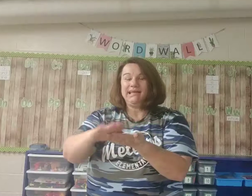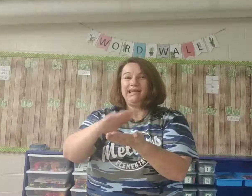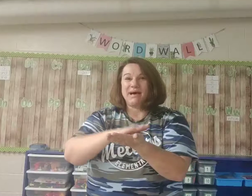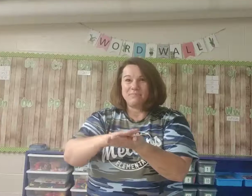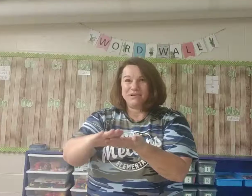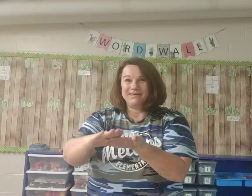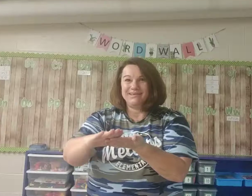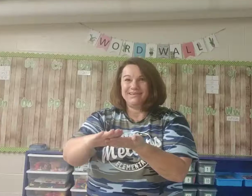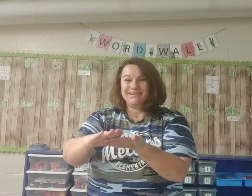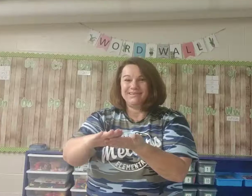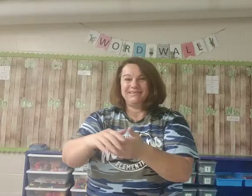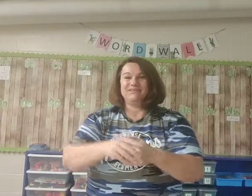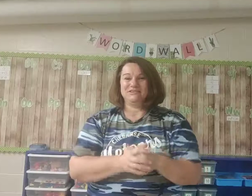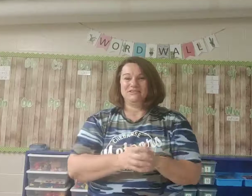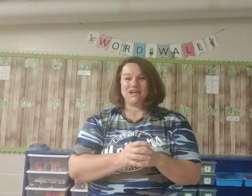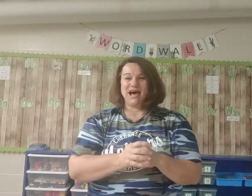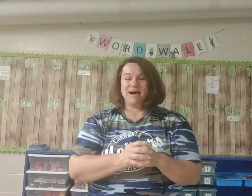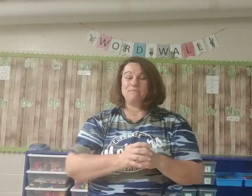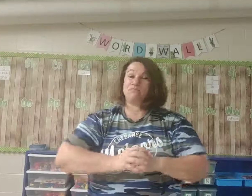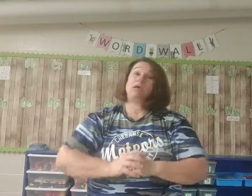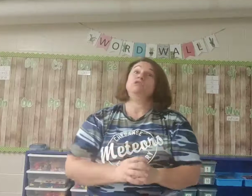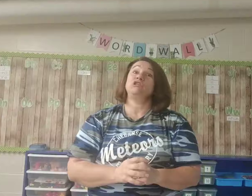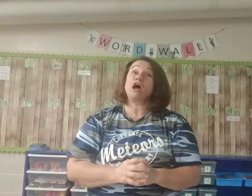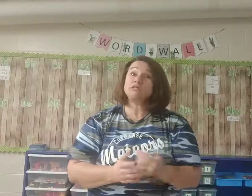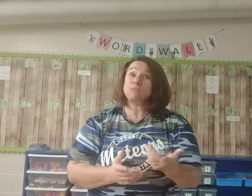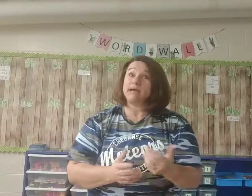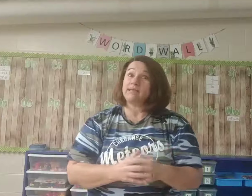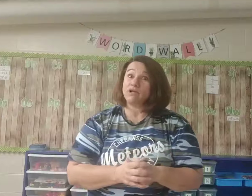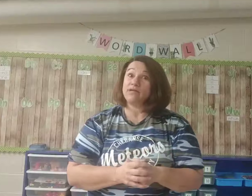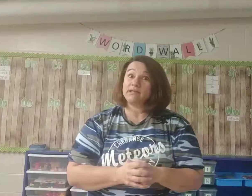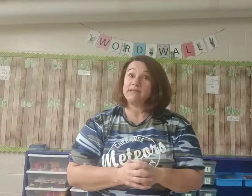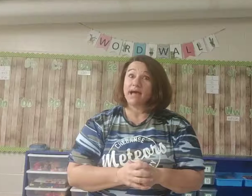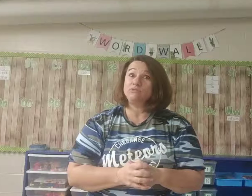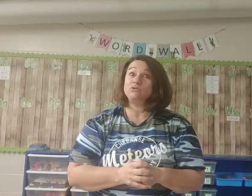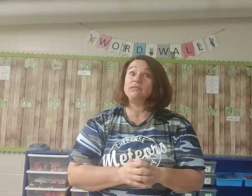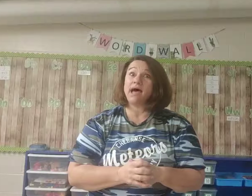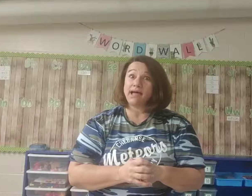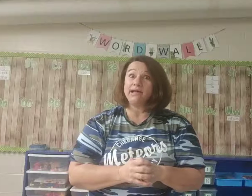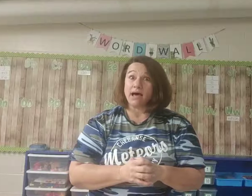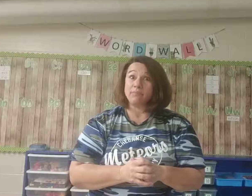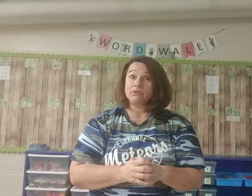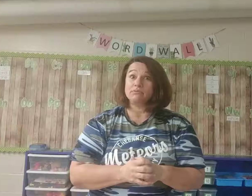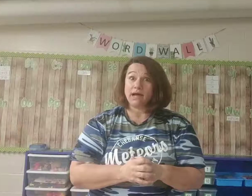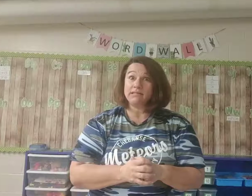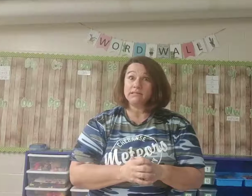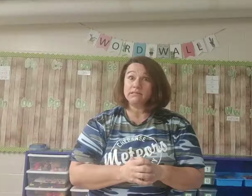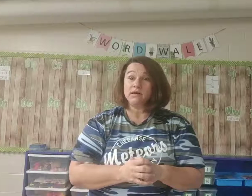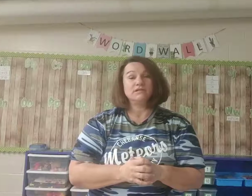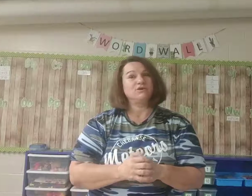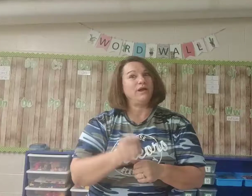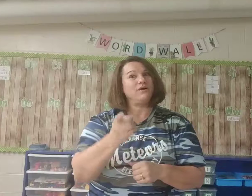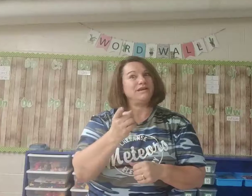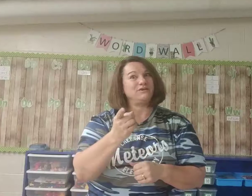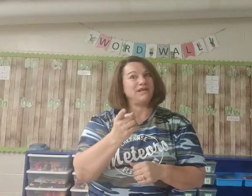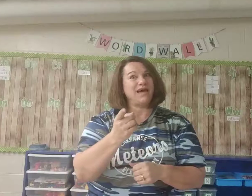clean up. Good job. She also might tell you that it's time to line up, right? So we already know time,